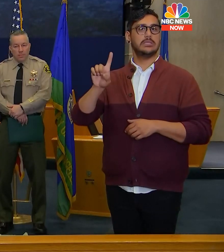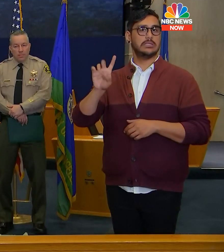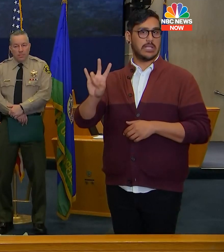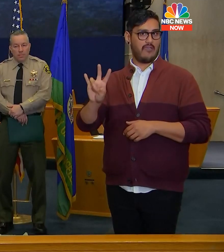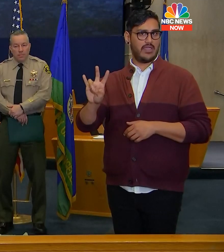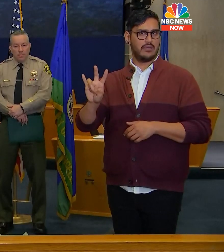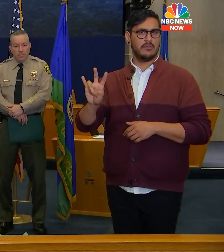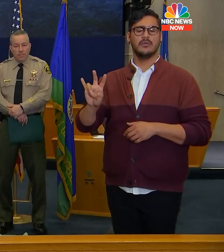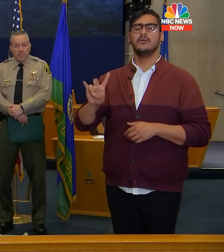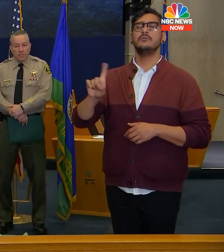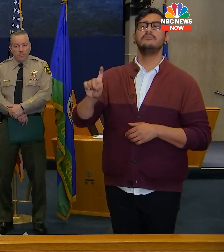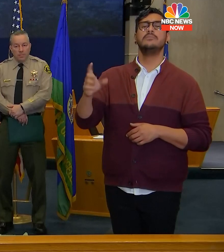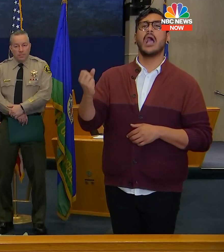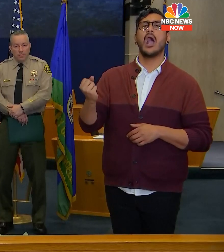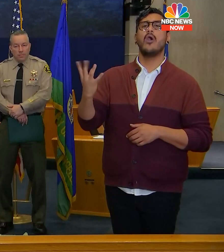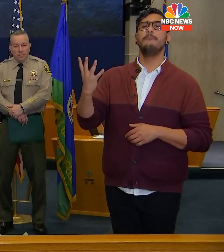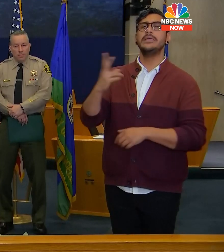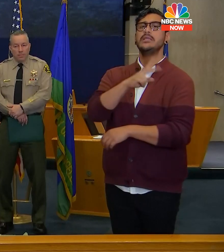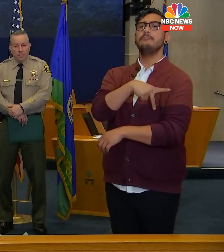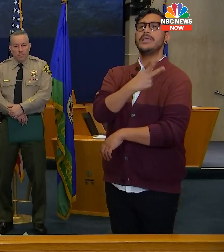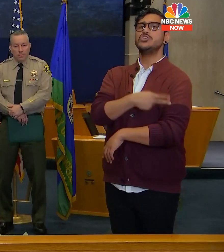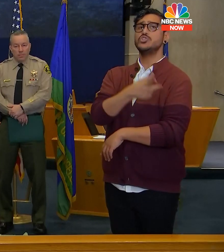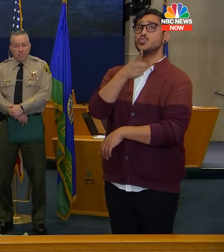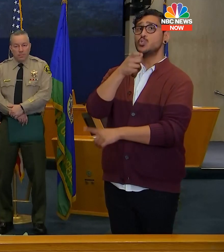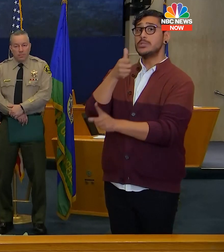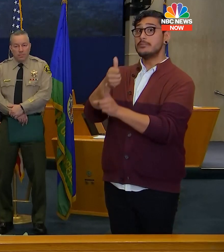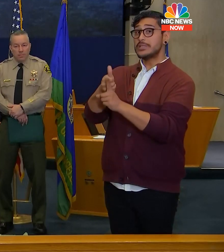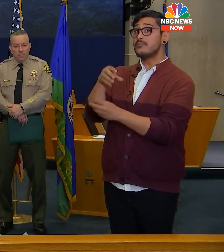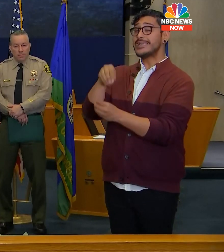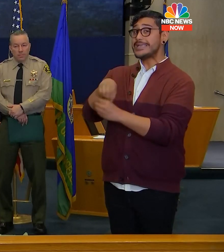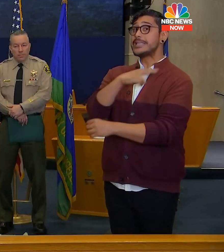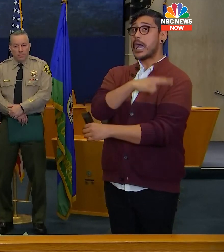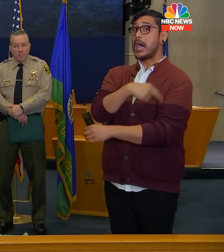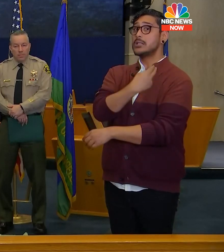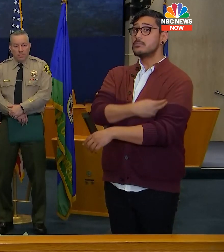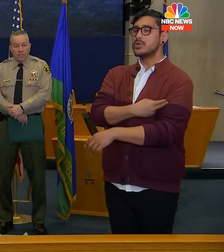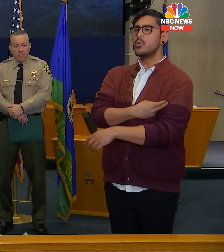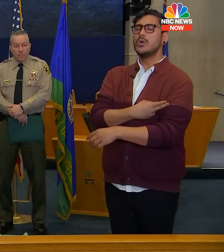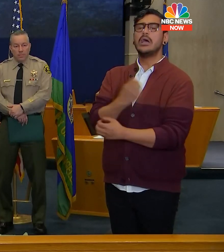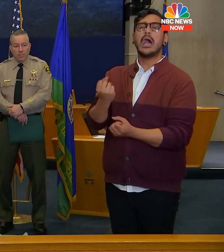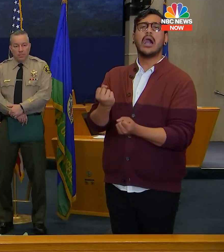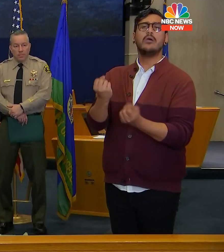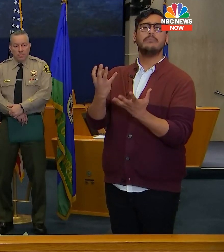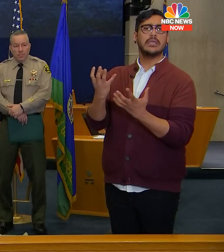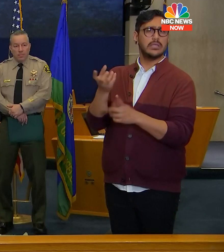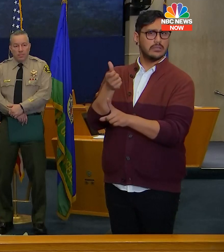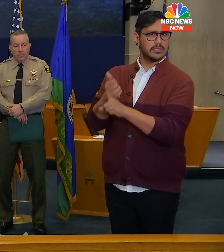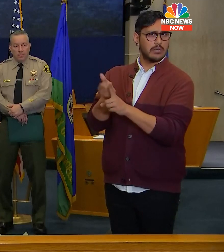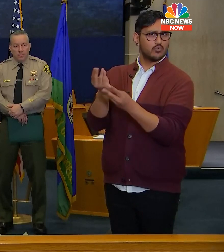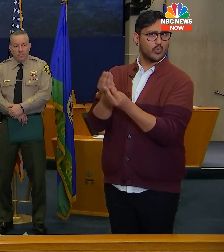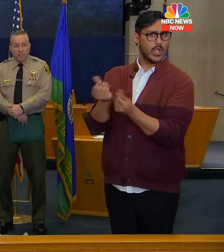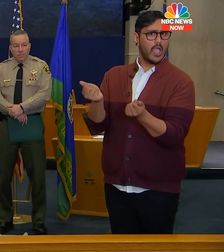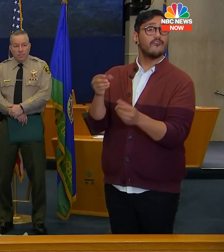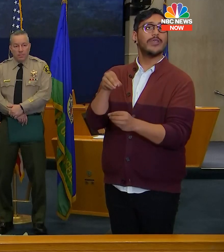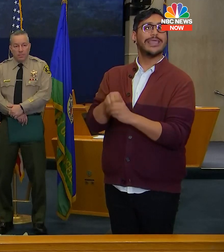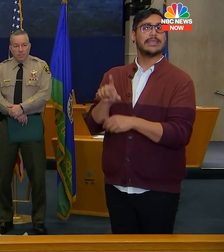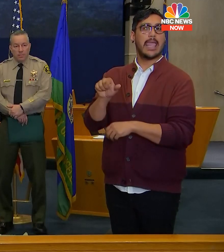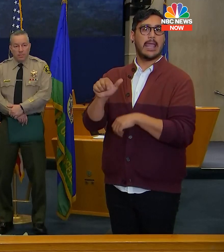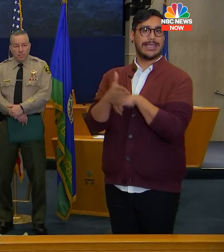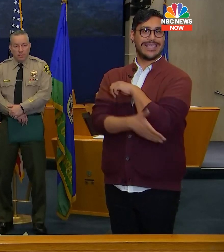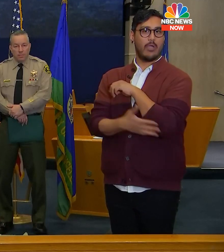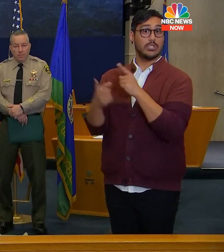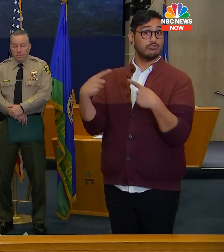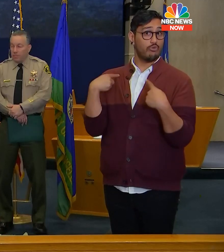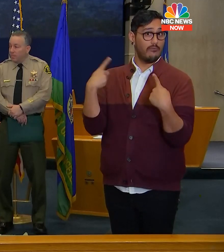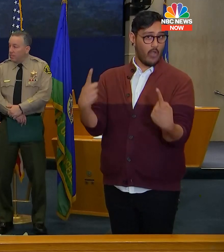known cases are patients who are currently in the hospital? How many active or recovered cases are in LA County so far?